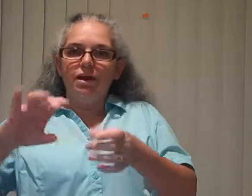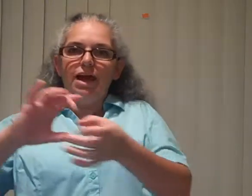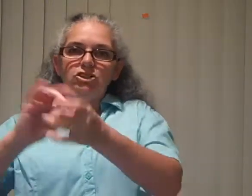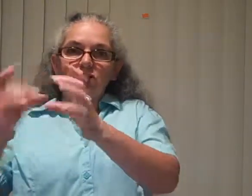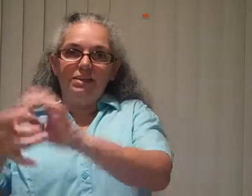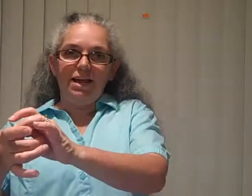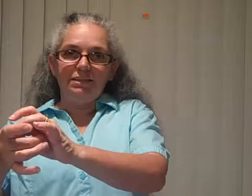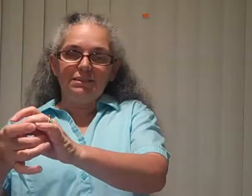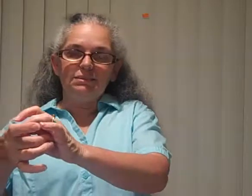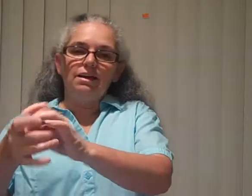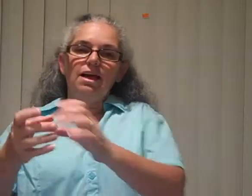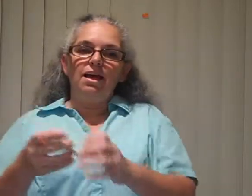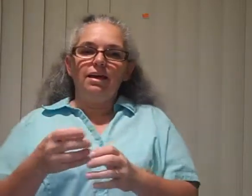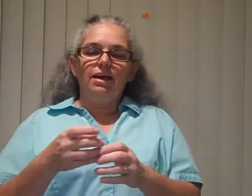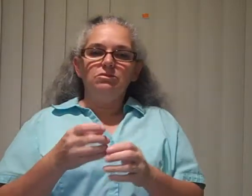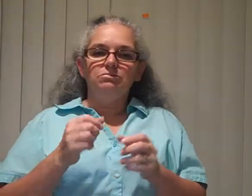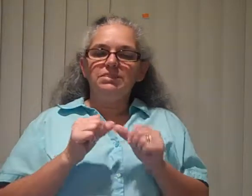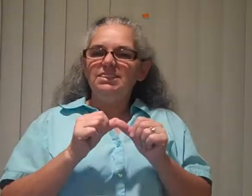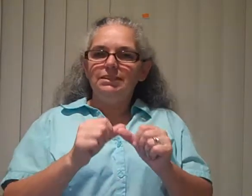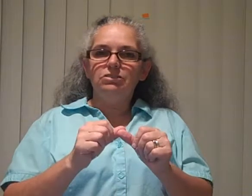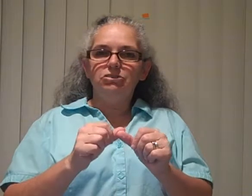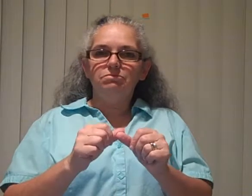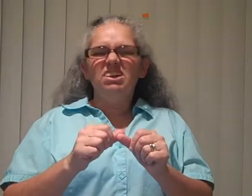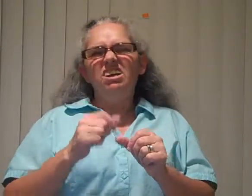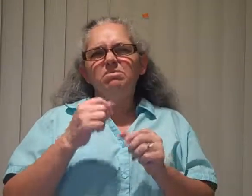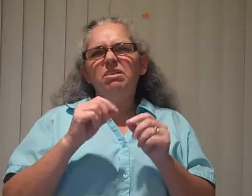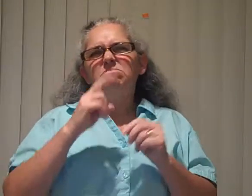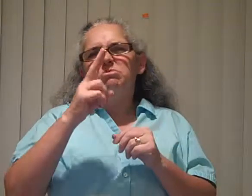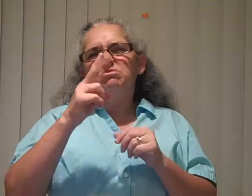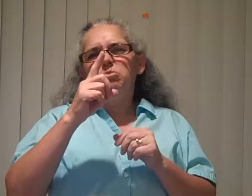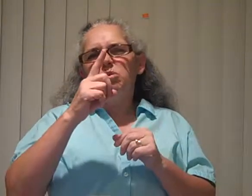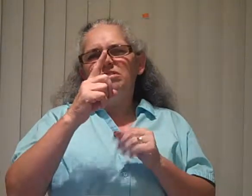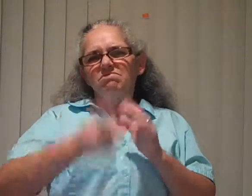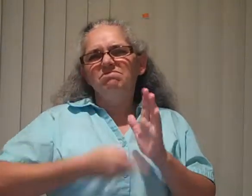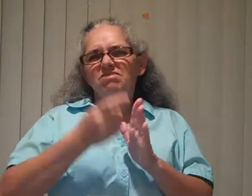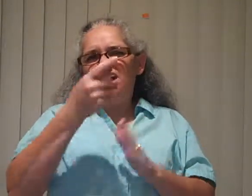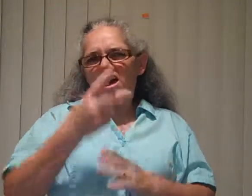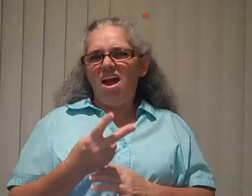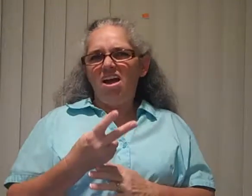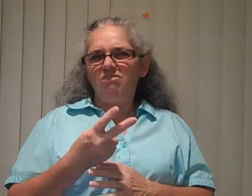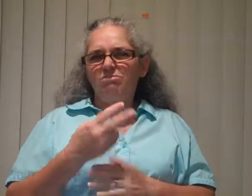really interesting process, and it's a fairly dangerous process also, but pretty cool.